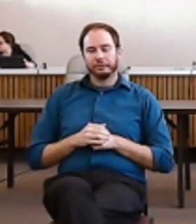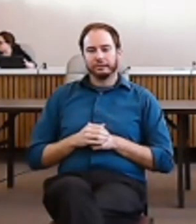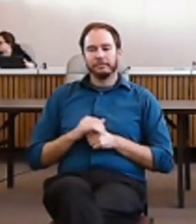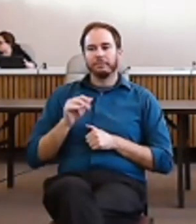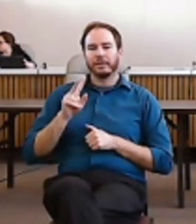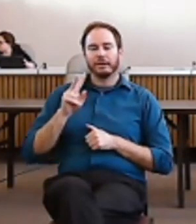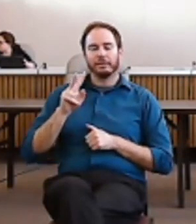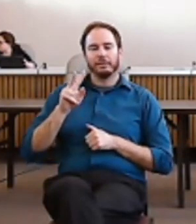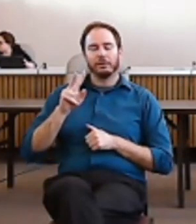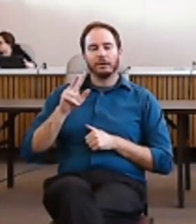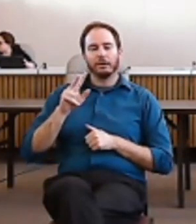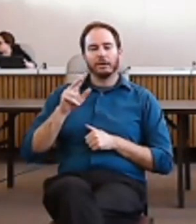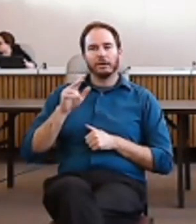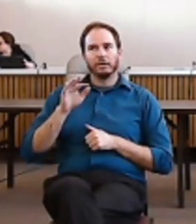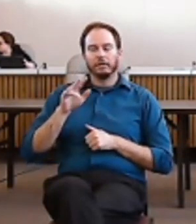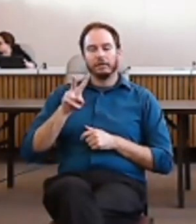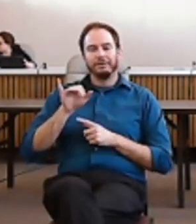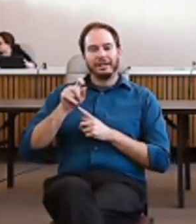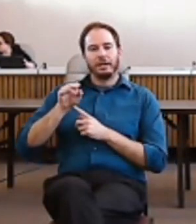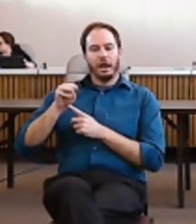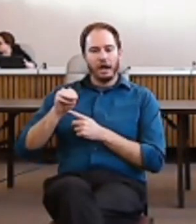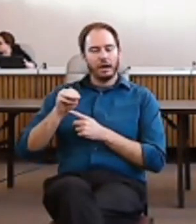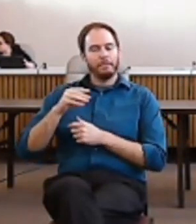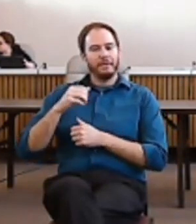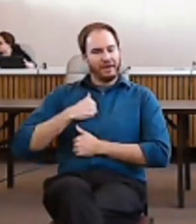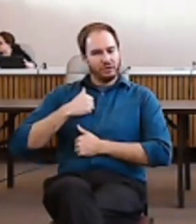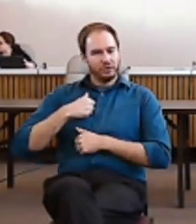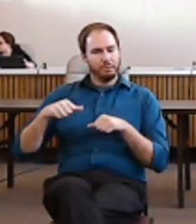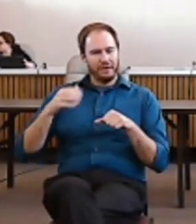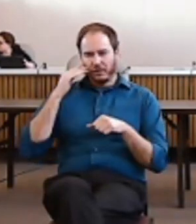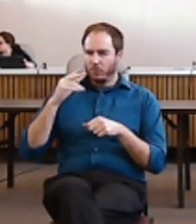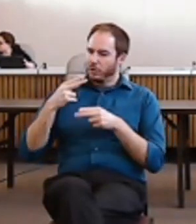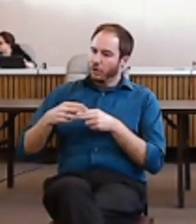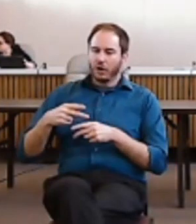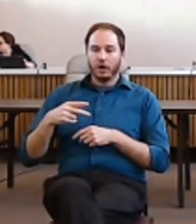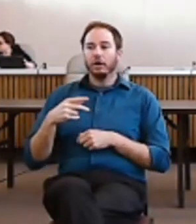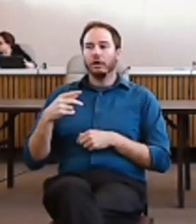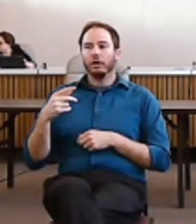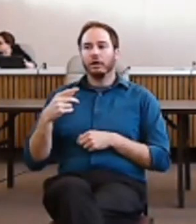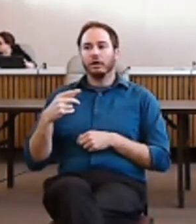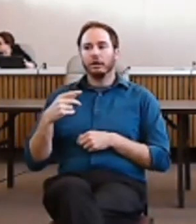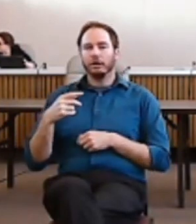Vietnam veterans, the bicycle. I forgot what the group is called. I'm horrible with names. What was it?